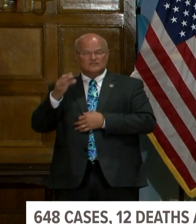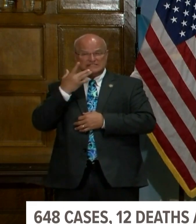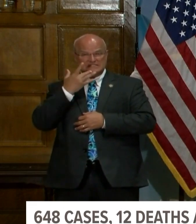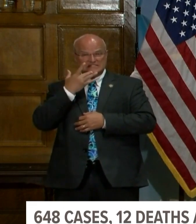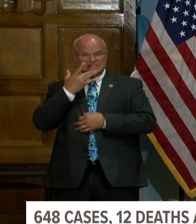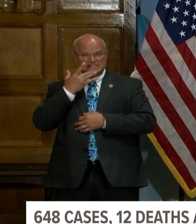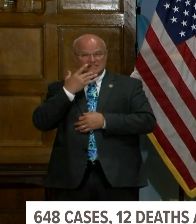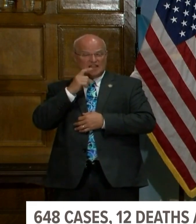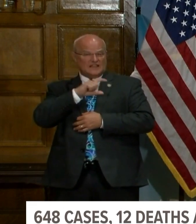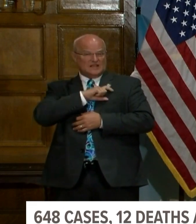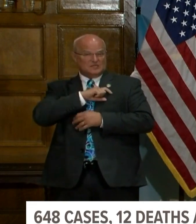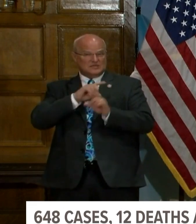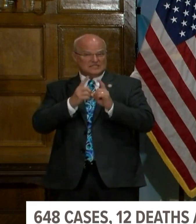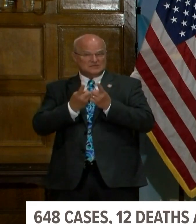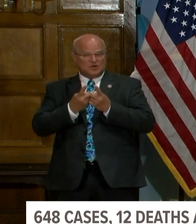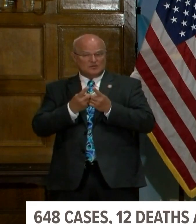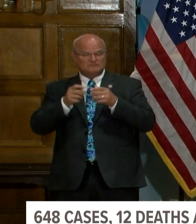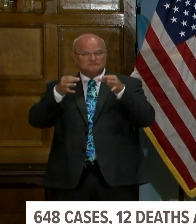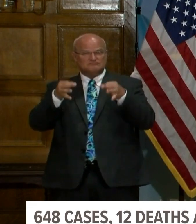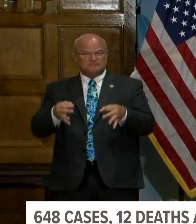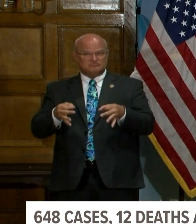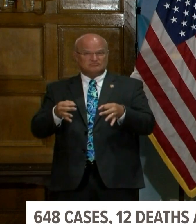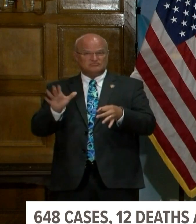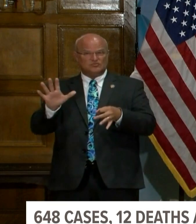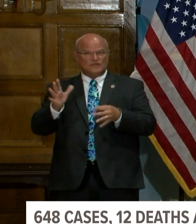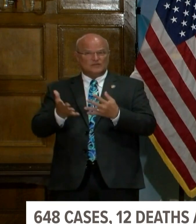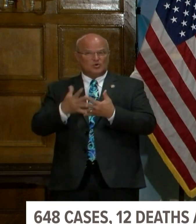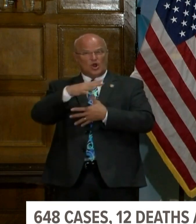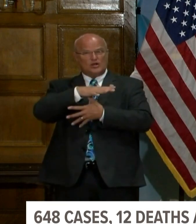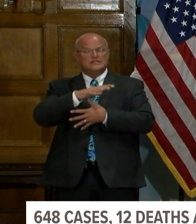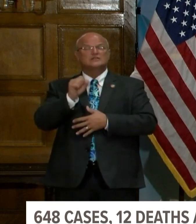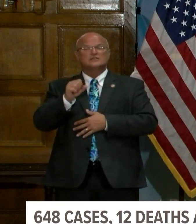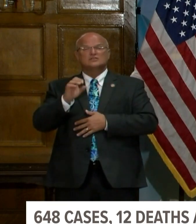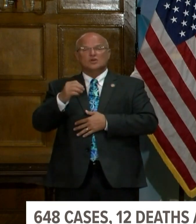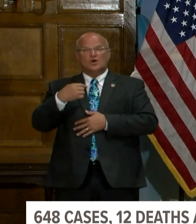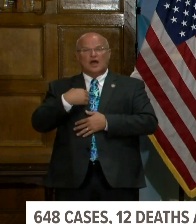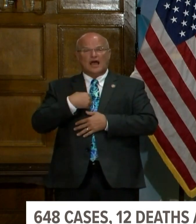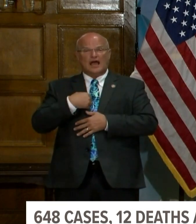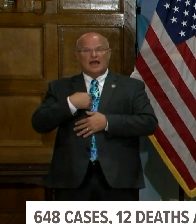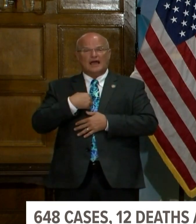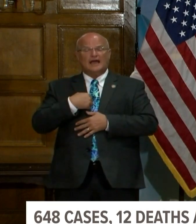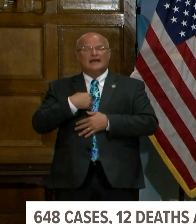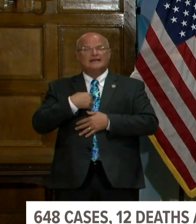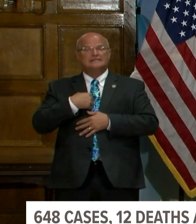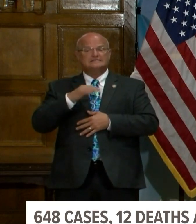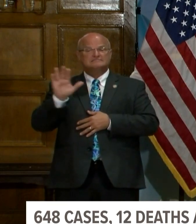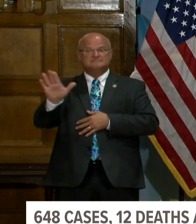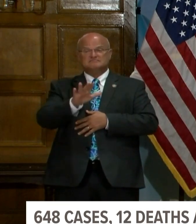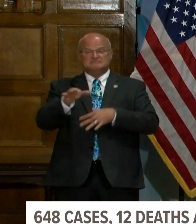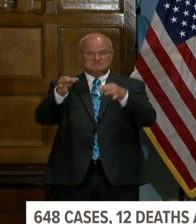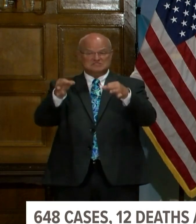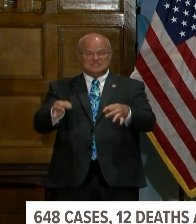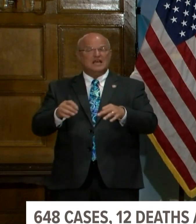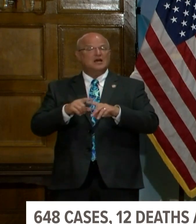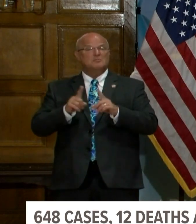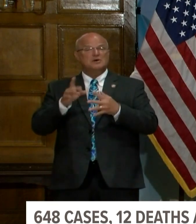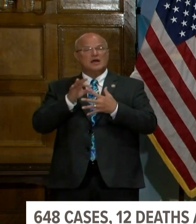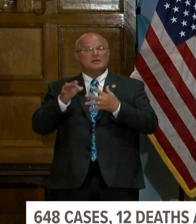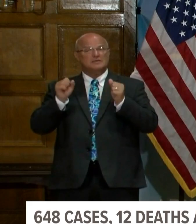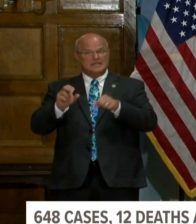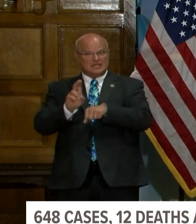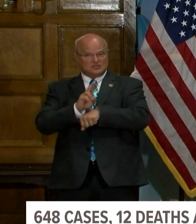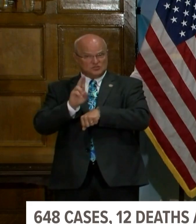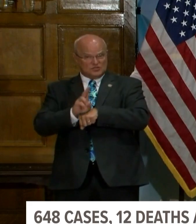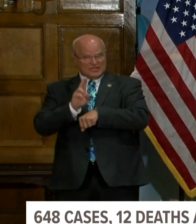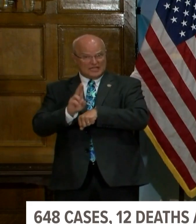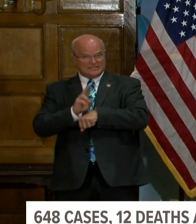local police department to set their enforcement priorities. And so I defer to them on that, but it is an option that they can